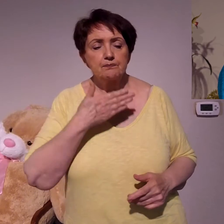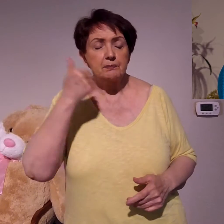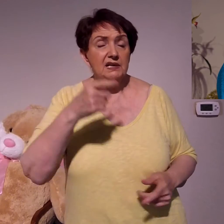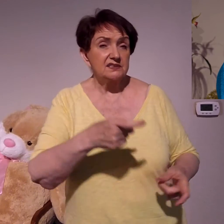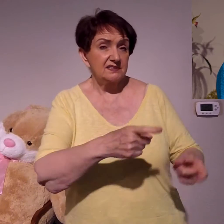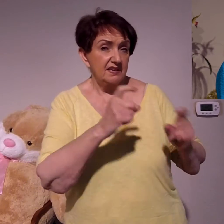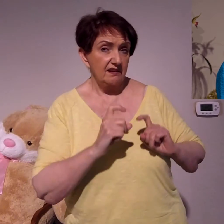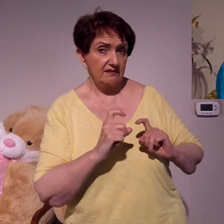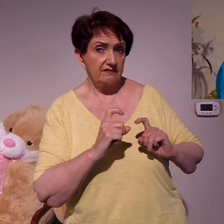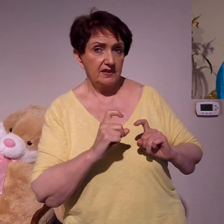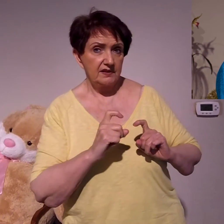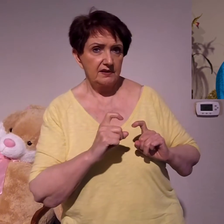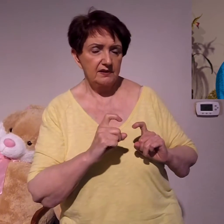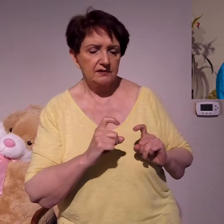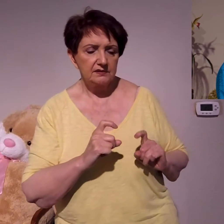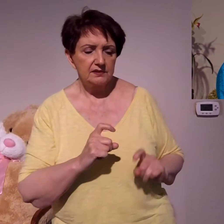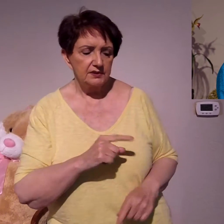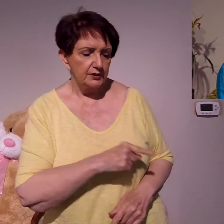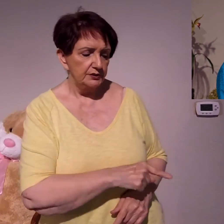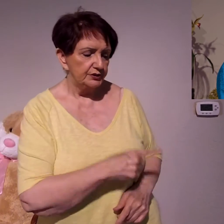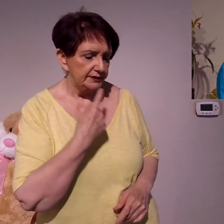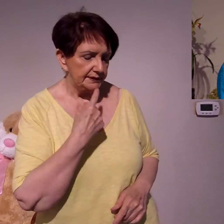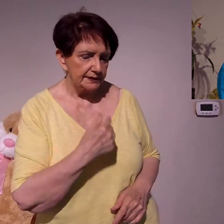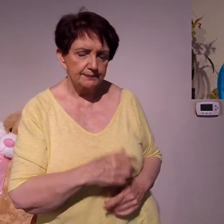is that she goes, oh,